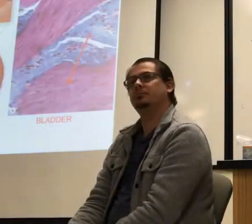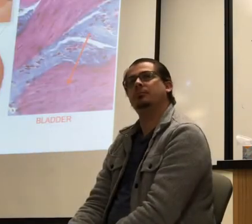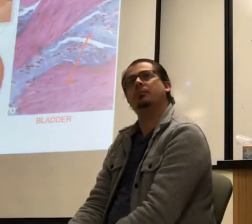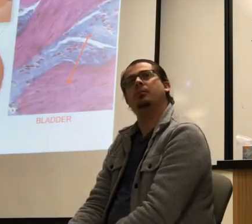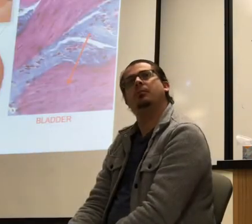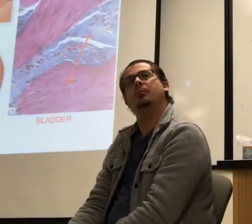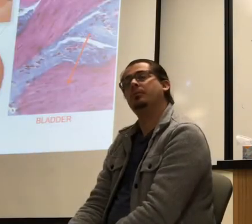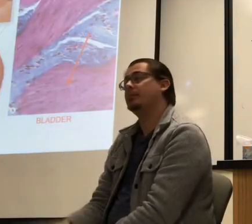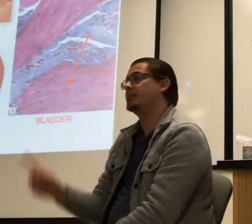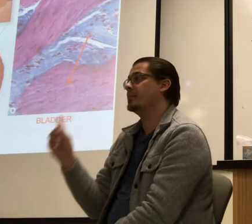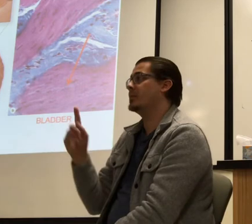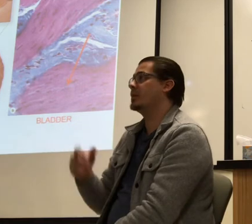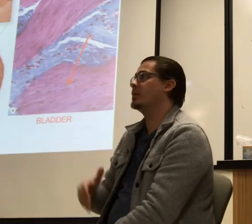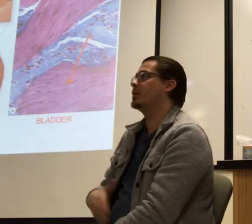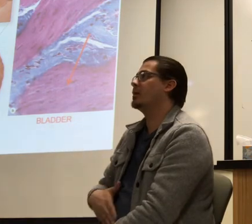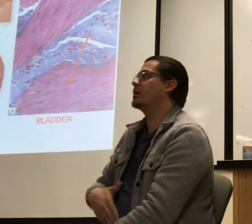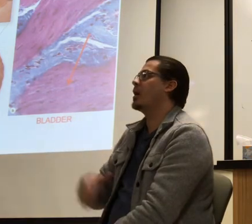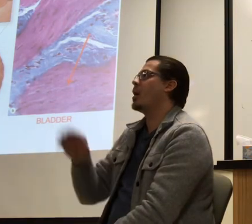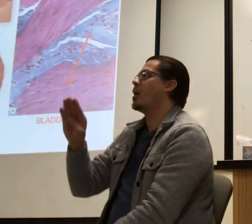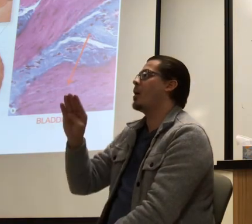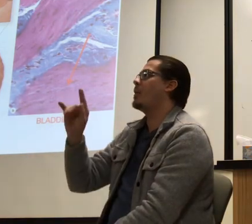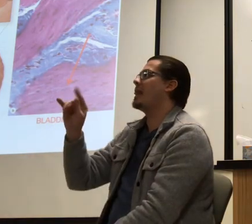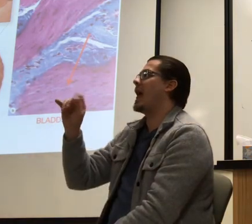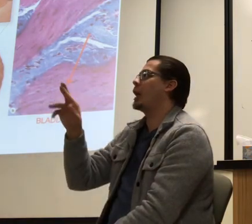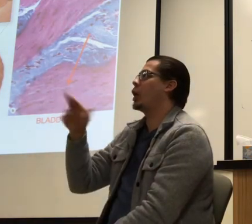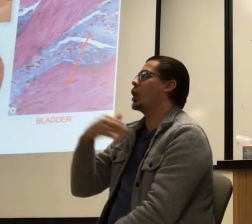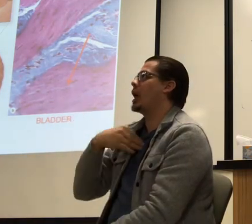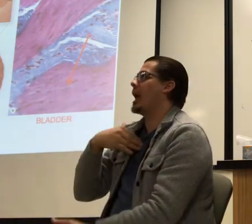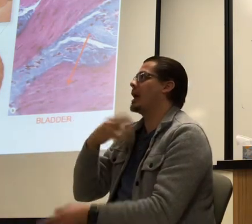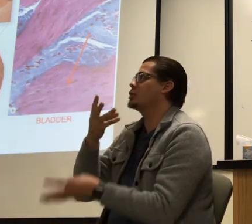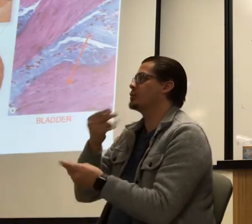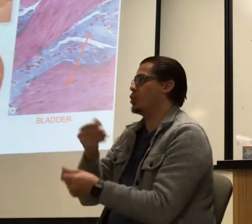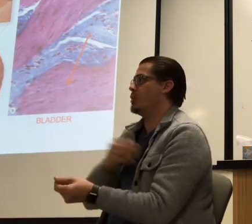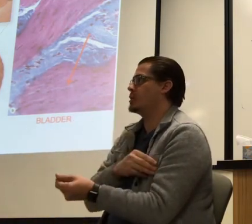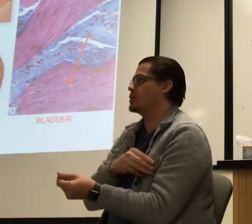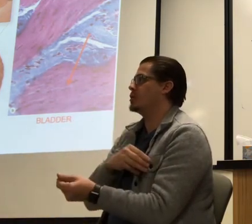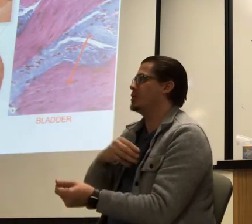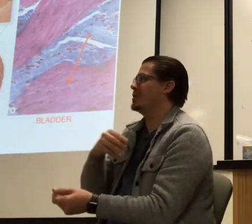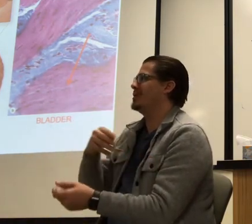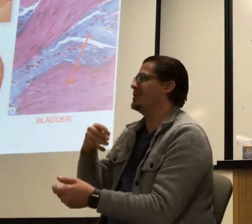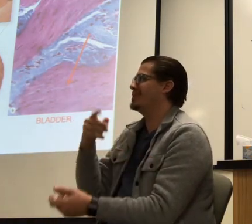Here's bladder, which has smooth muscle in it. And to give the analogy of a